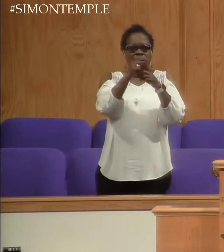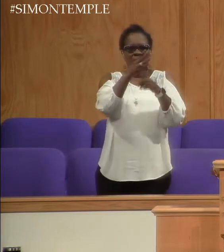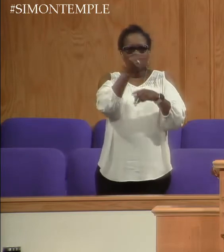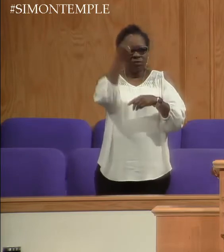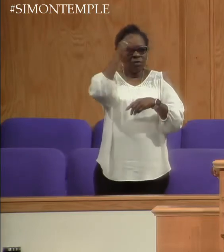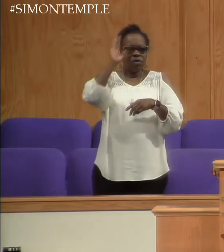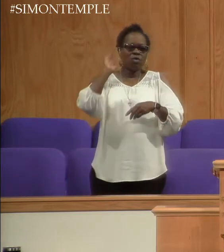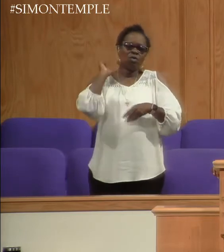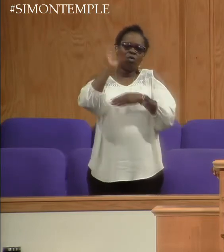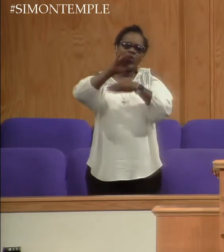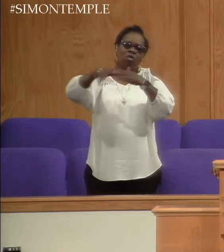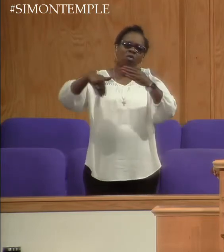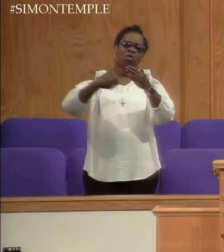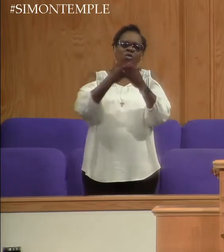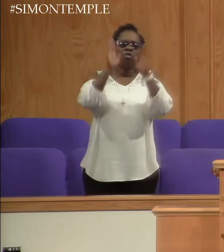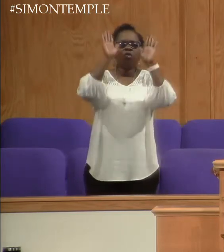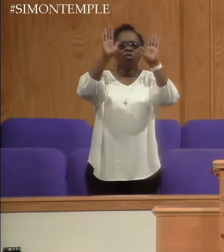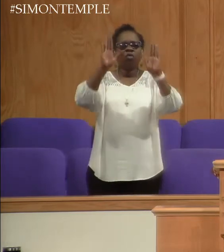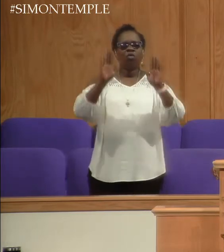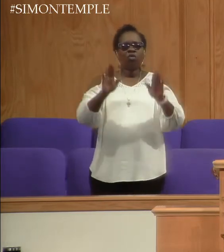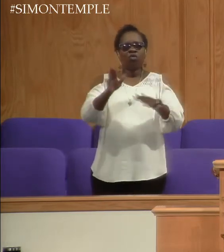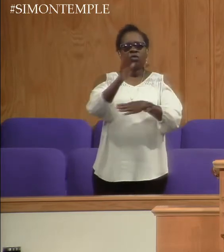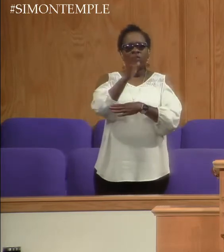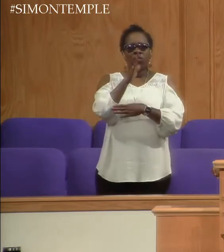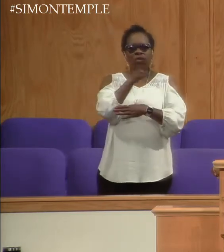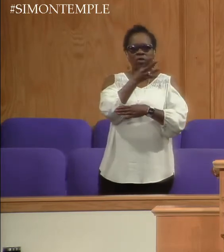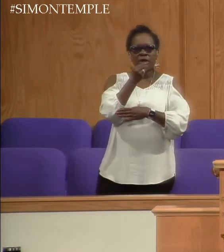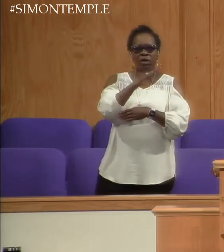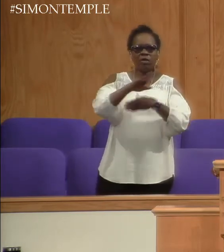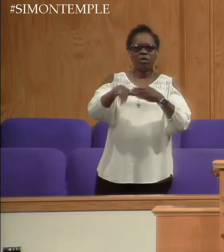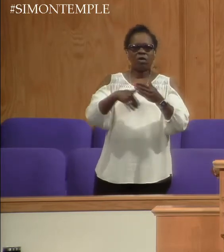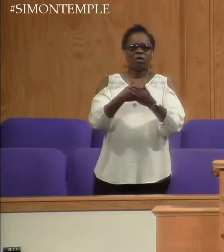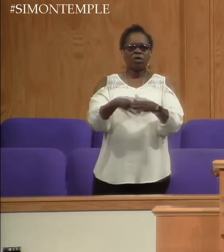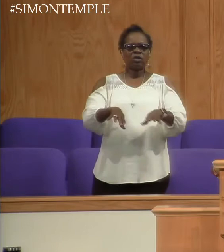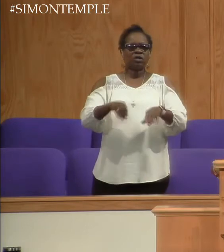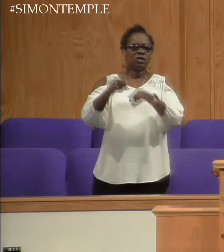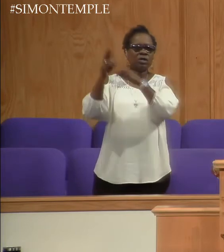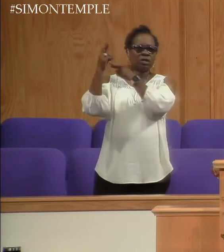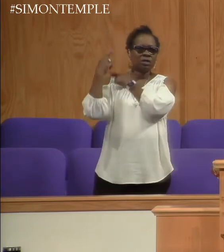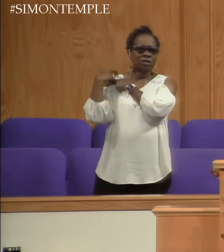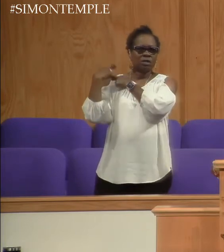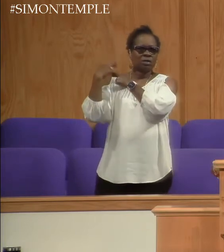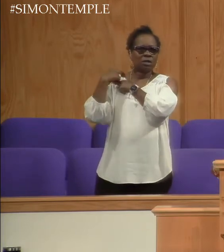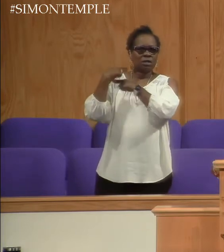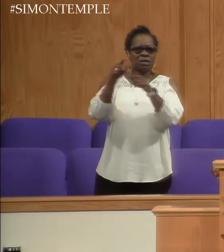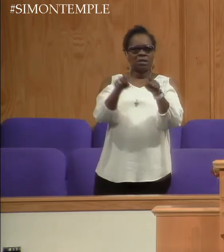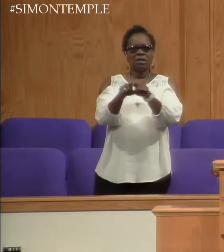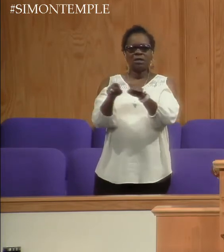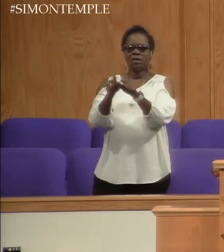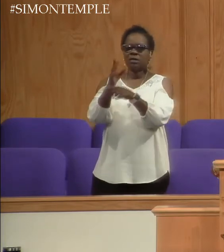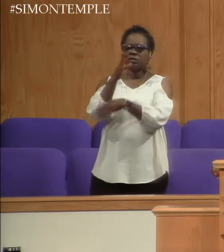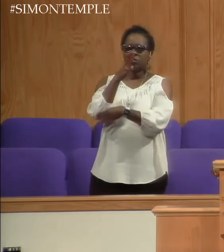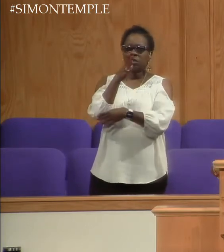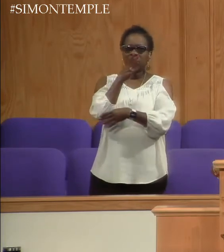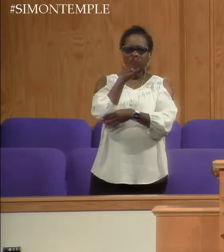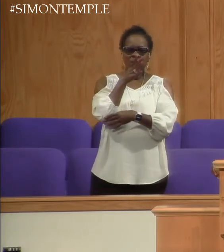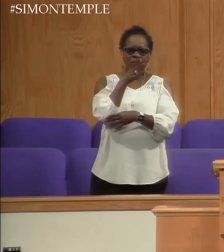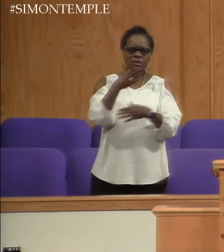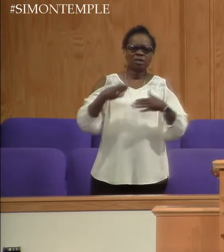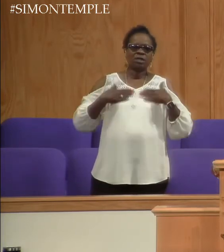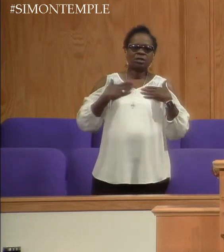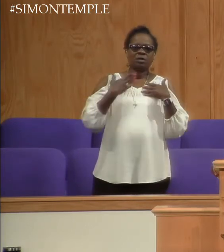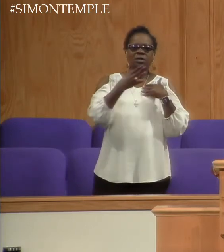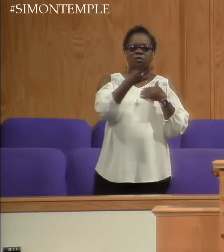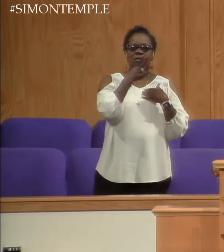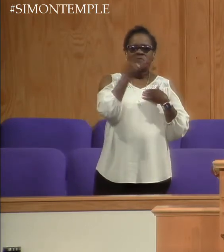there and those who stepped up as mothers, happy Mother's Day to each and every one of you. And may God continue to bless